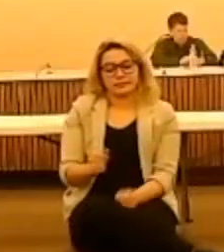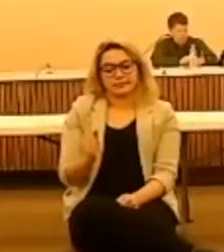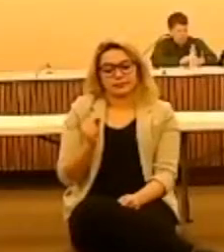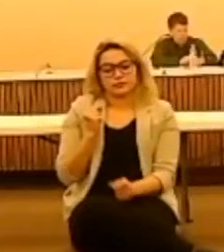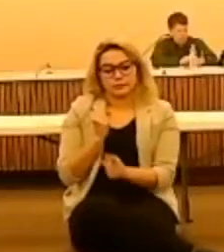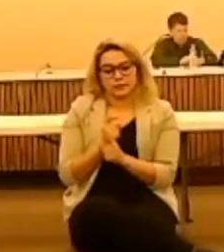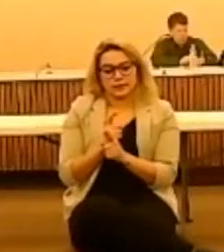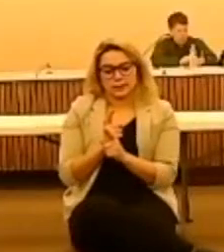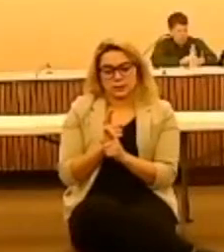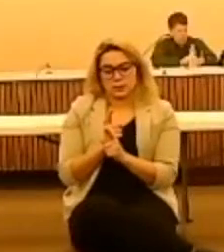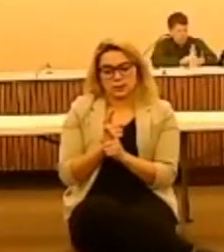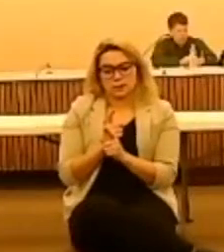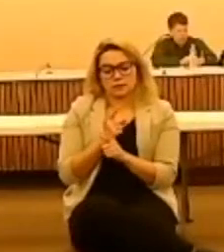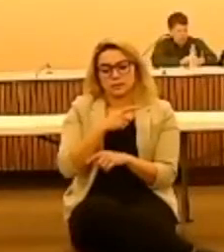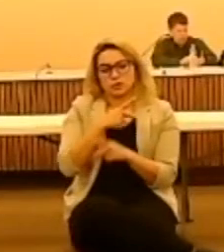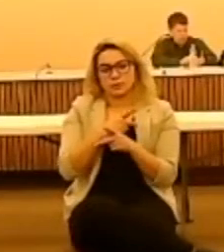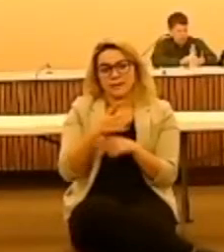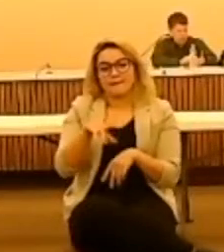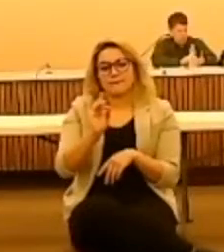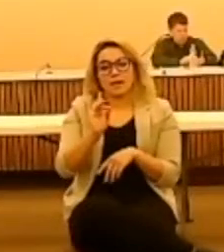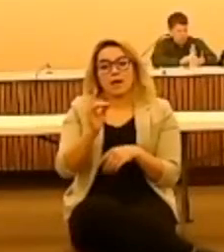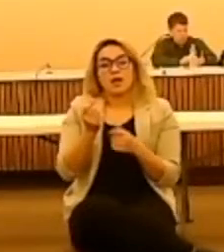So let's see. Multiple dwelling.